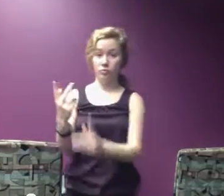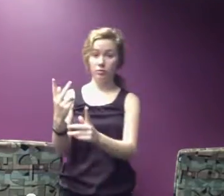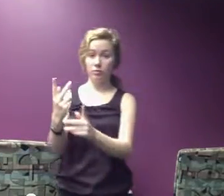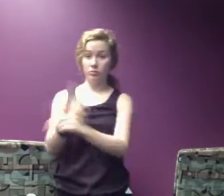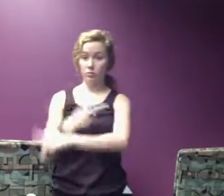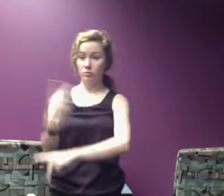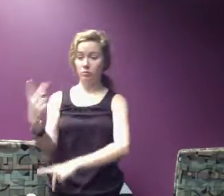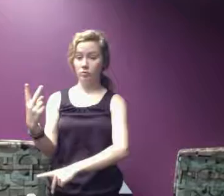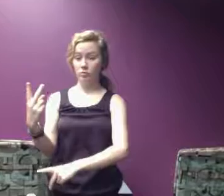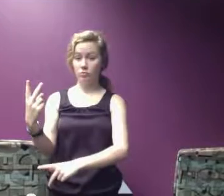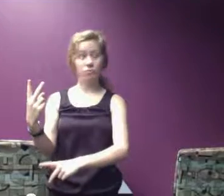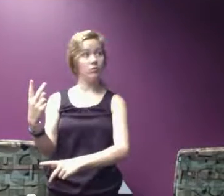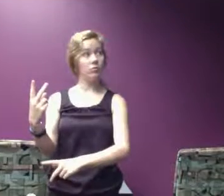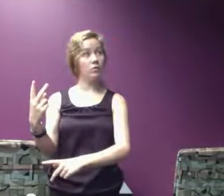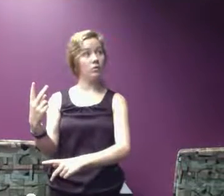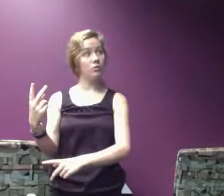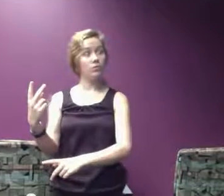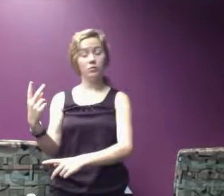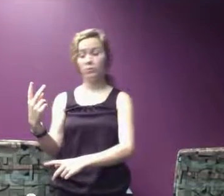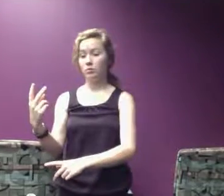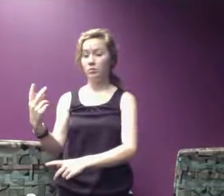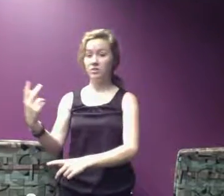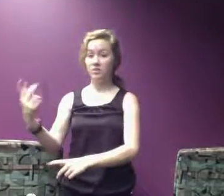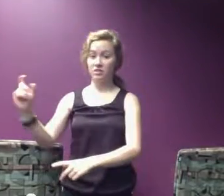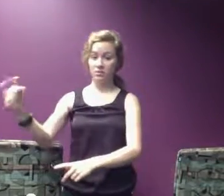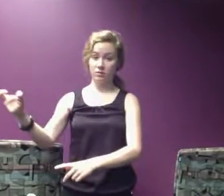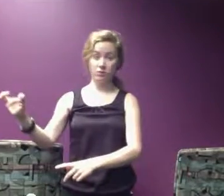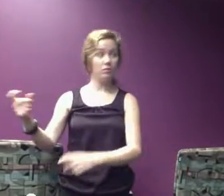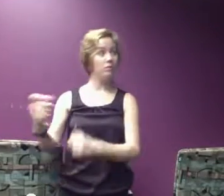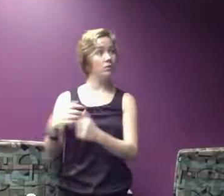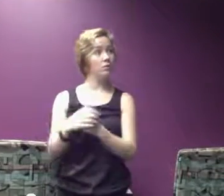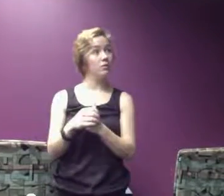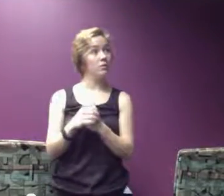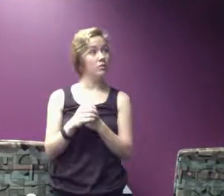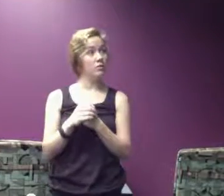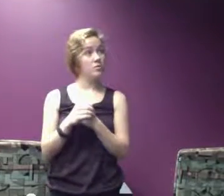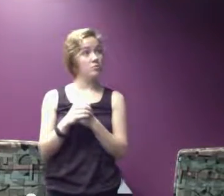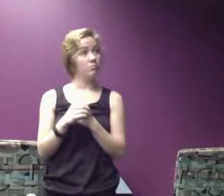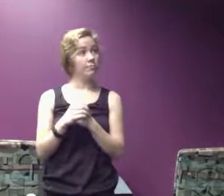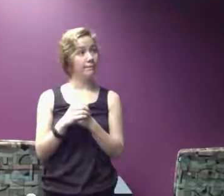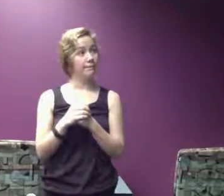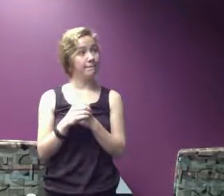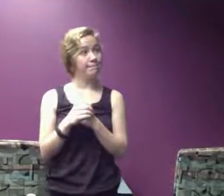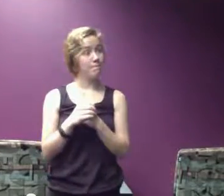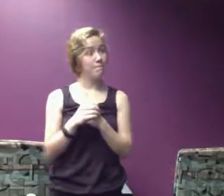3 times 2? Right. Okay. And then x at the end.